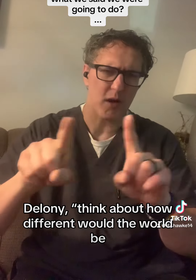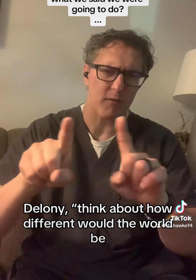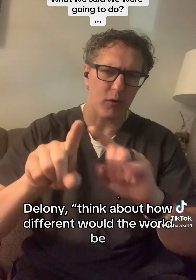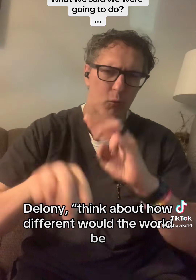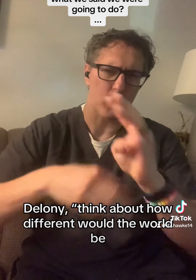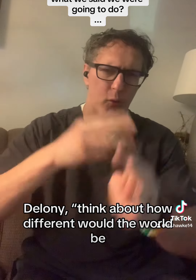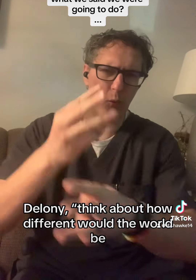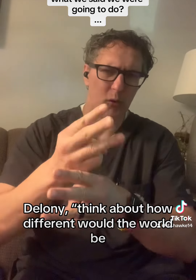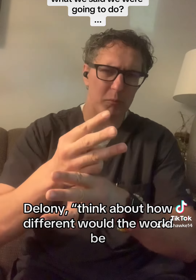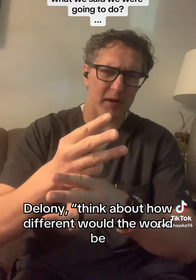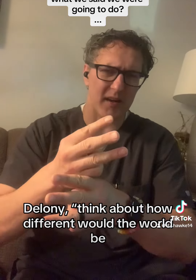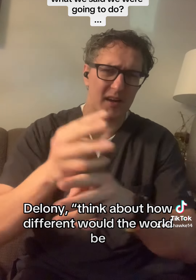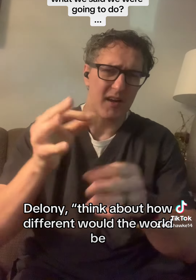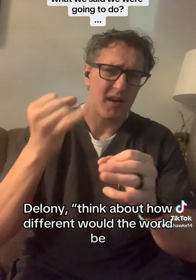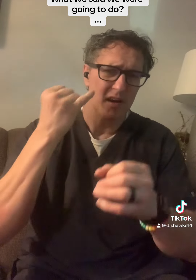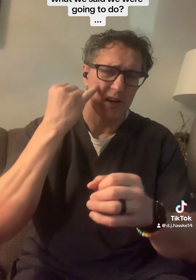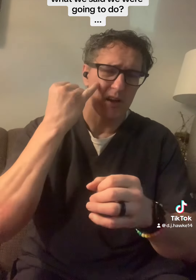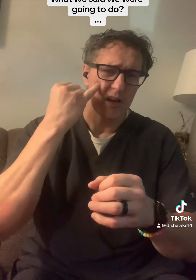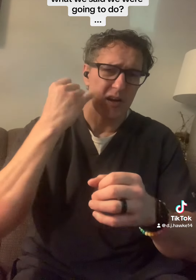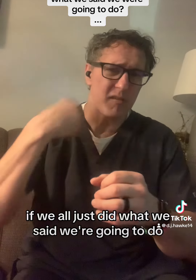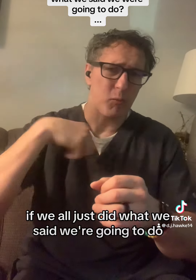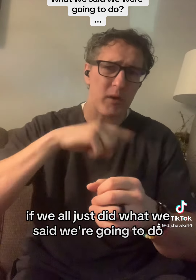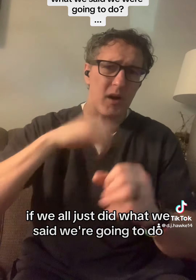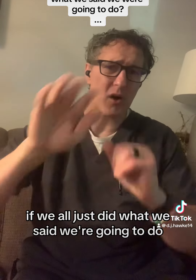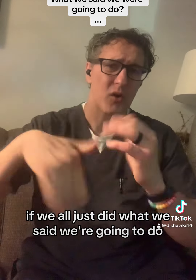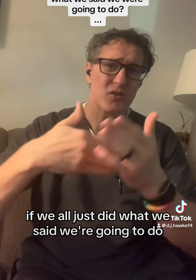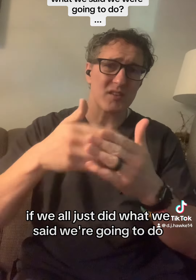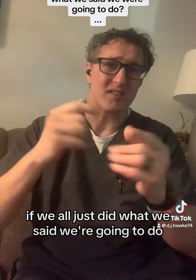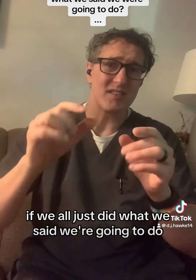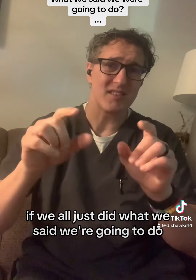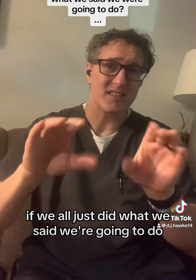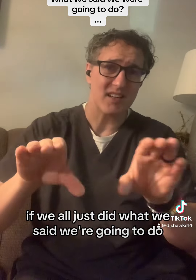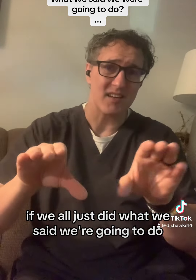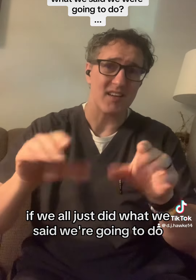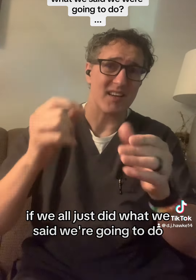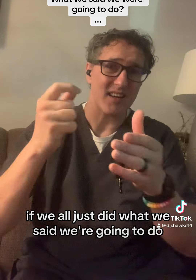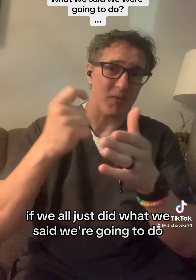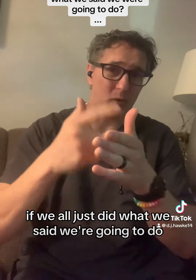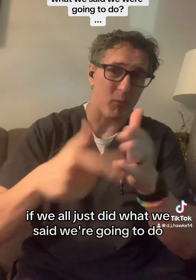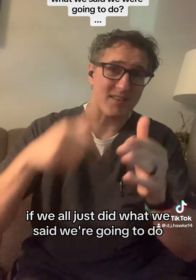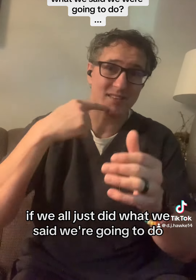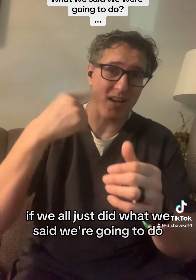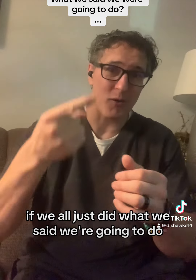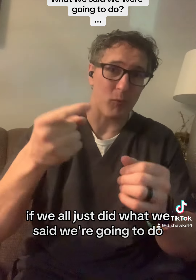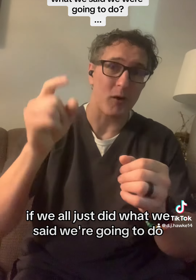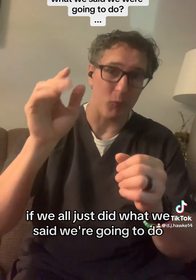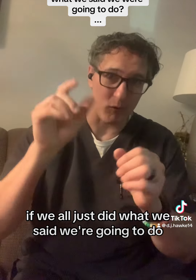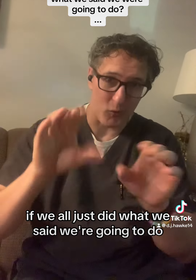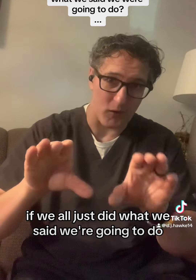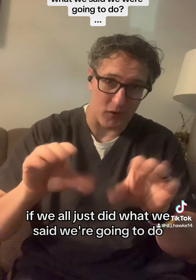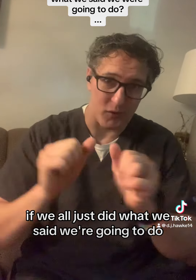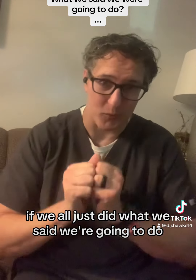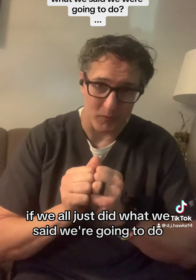different would the world be if we all just did what we said we were going to do?